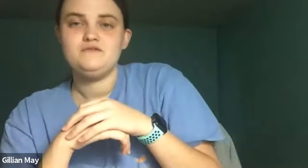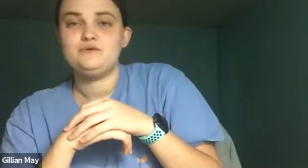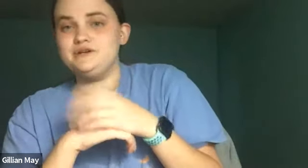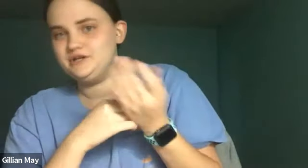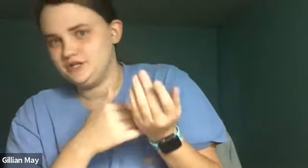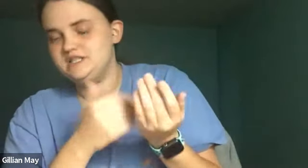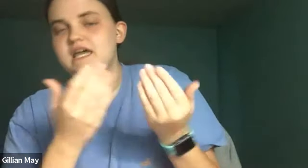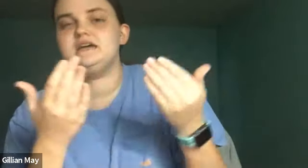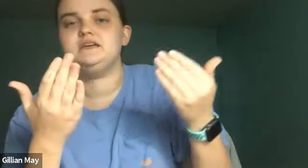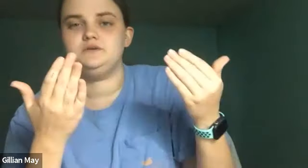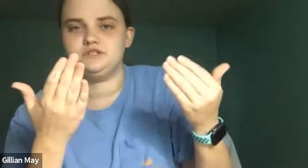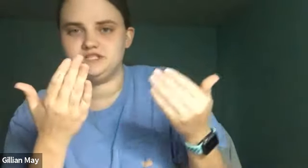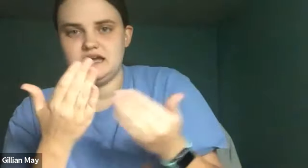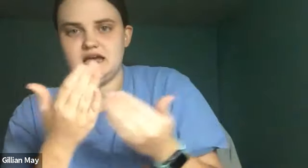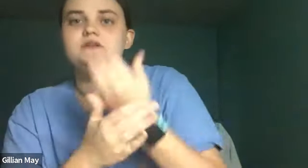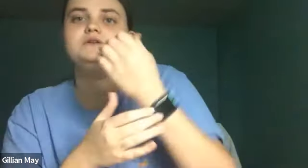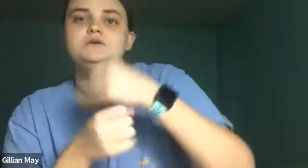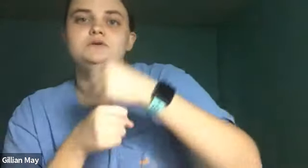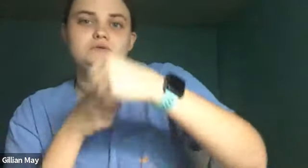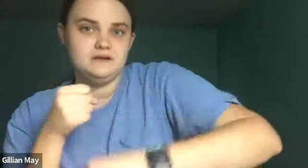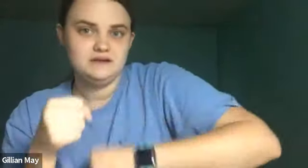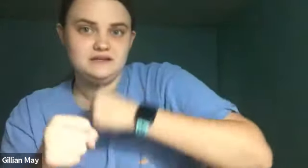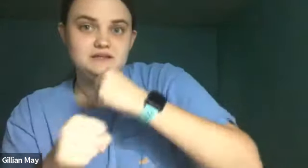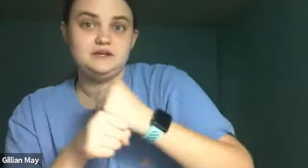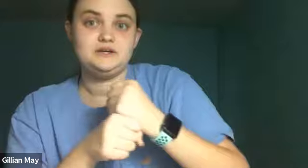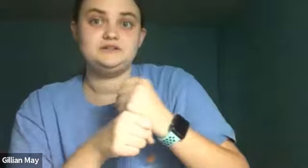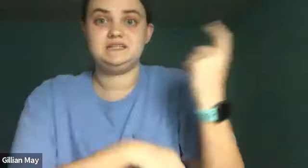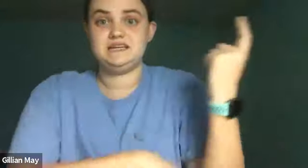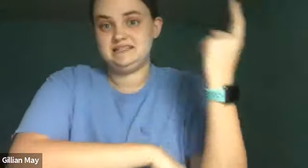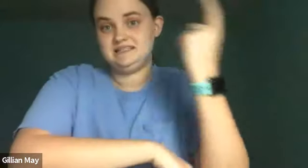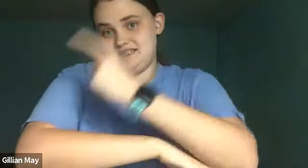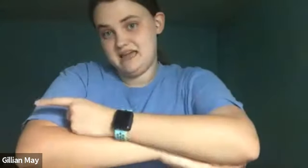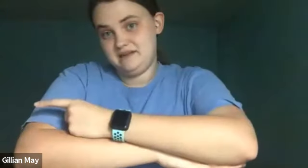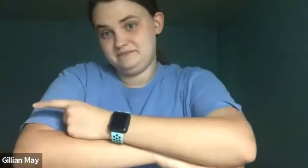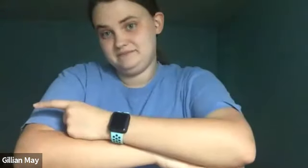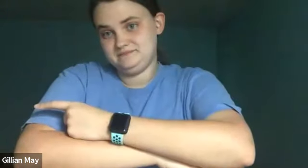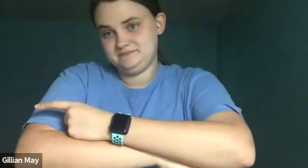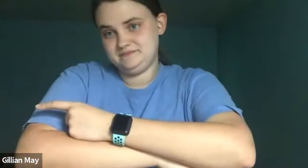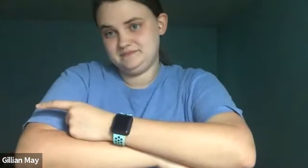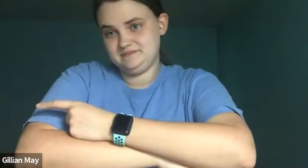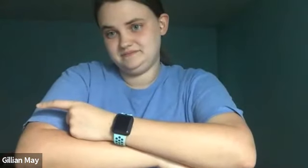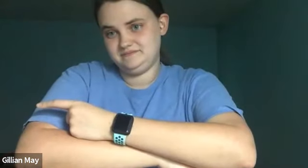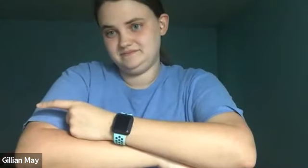For New Year's Day, you would just add the New Year's Day.